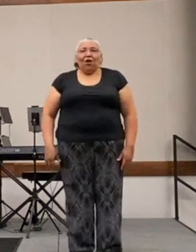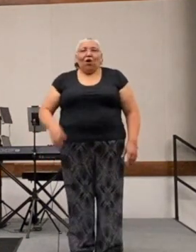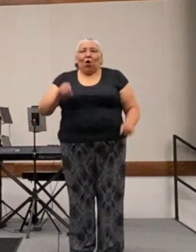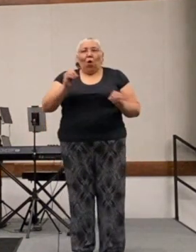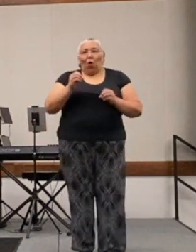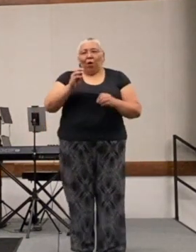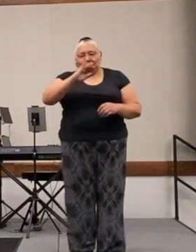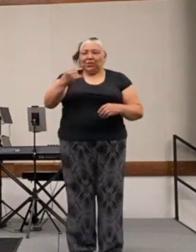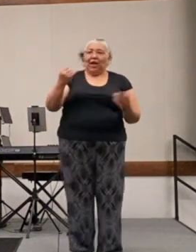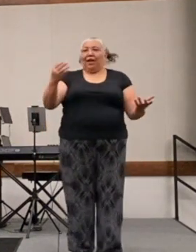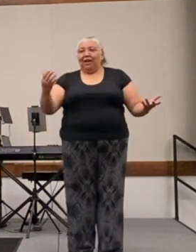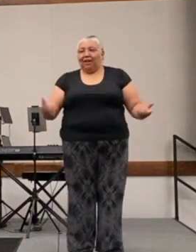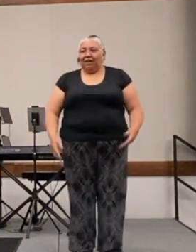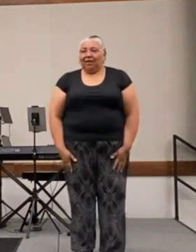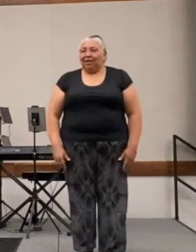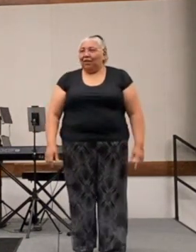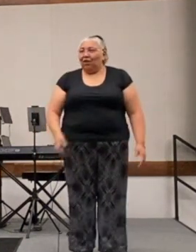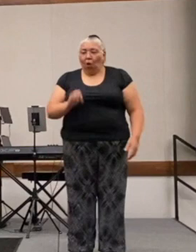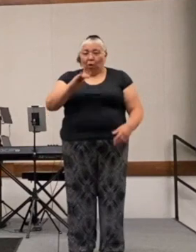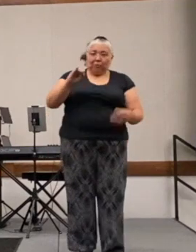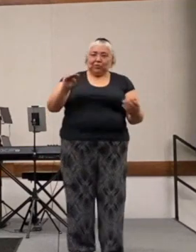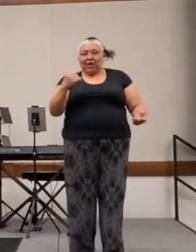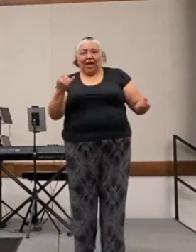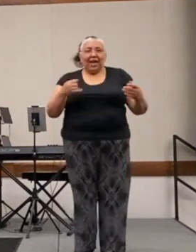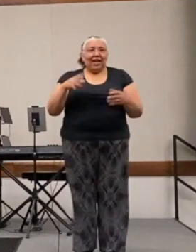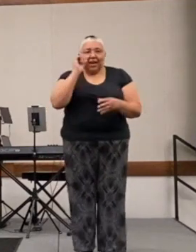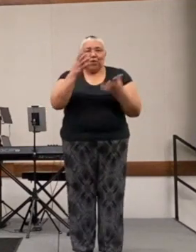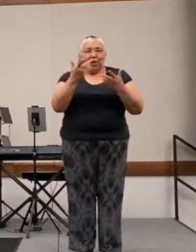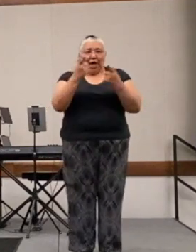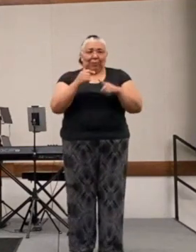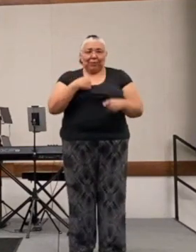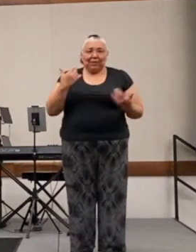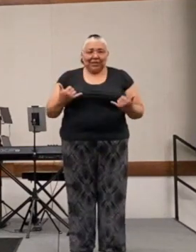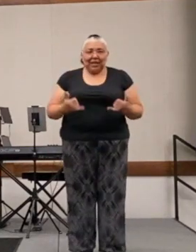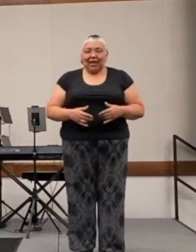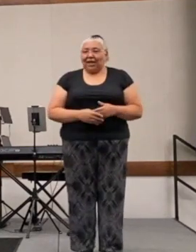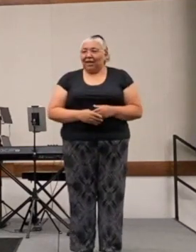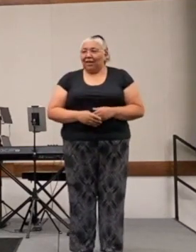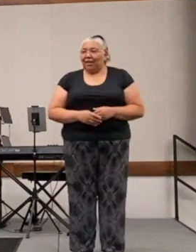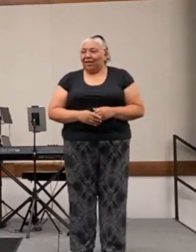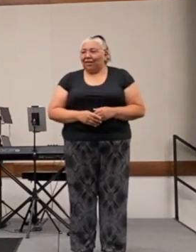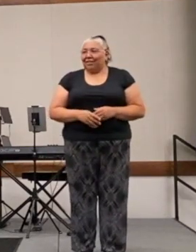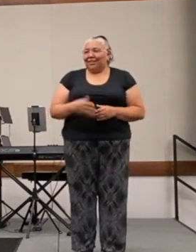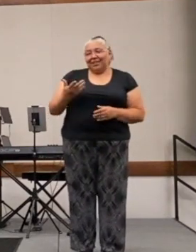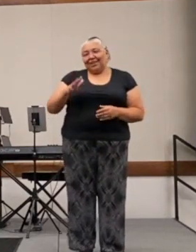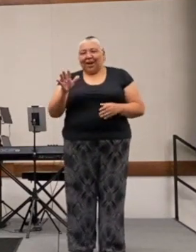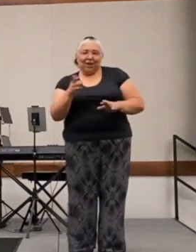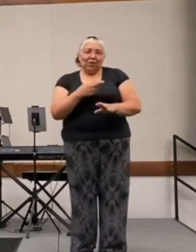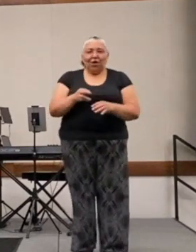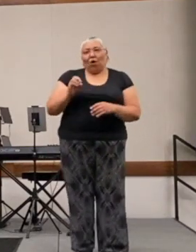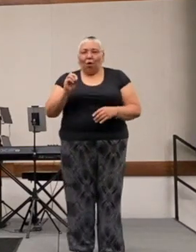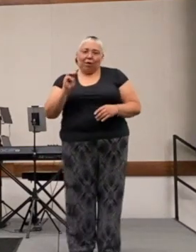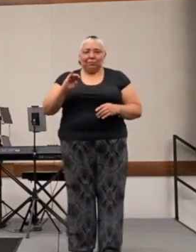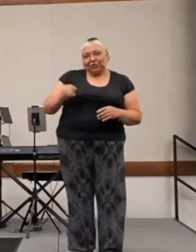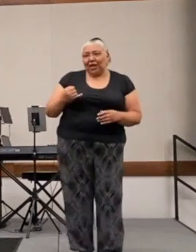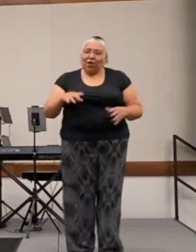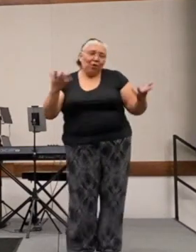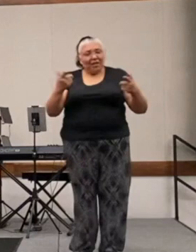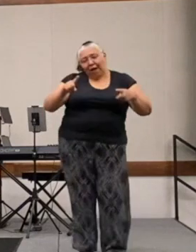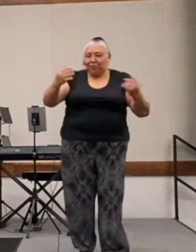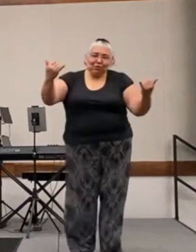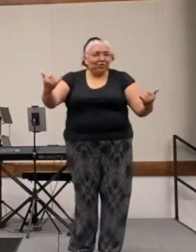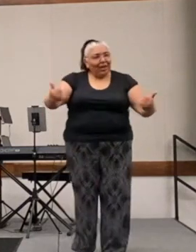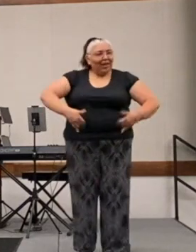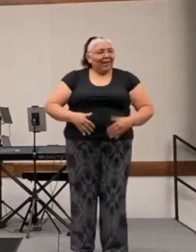OMJ! OMJ, this is what happened to me today. Right? That actually kind of rhymes. OMJ happened to me today,